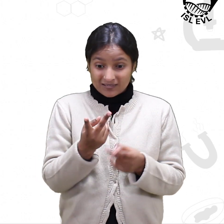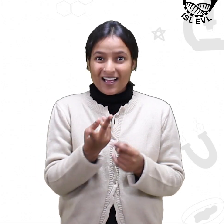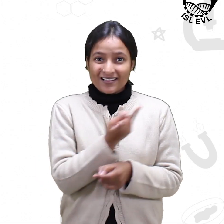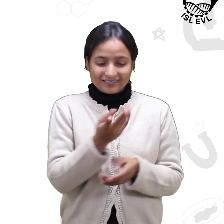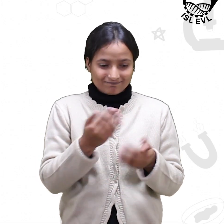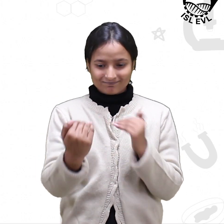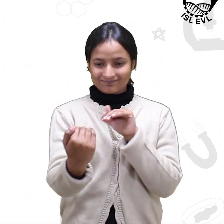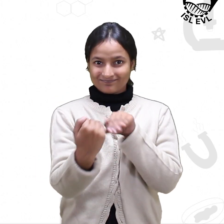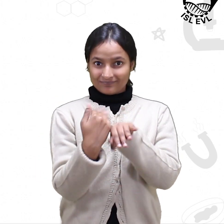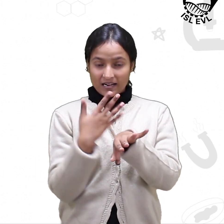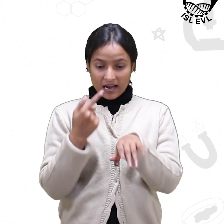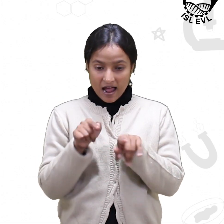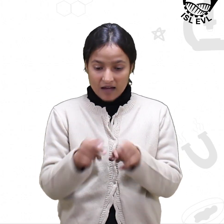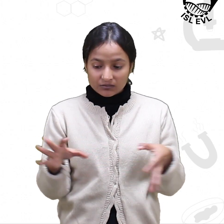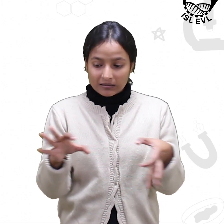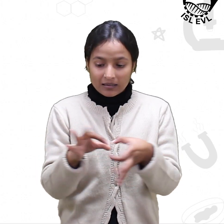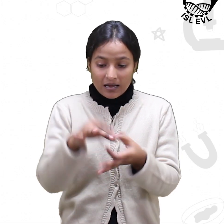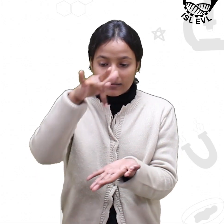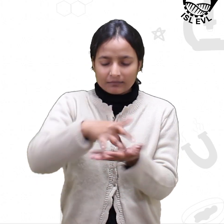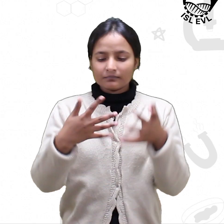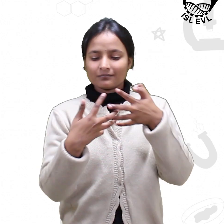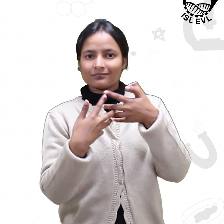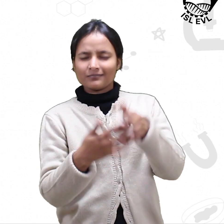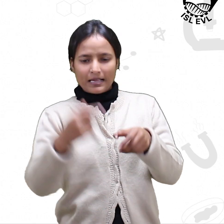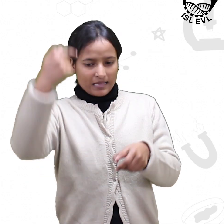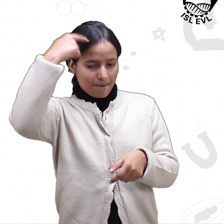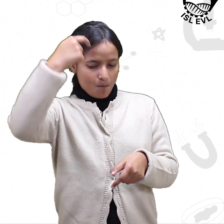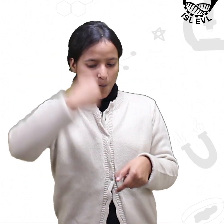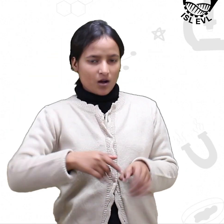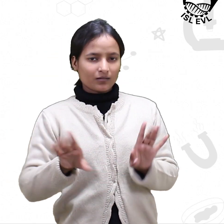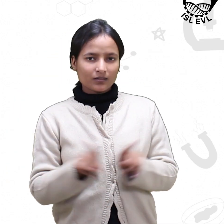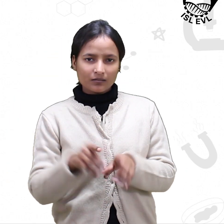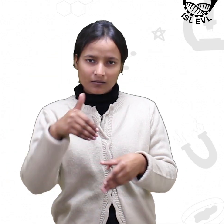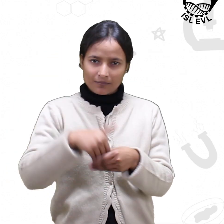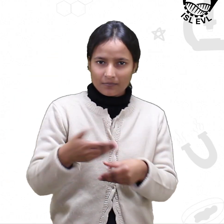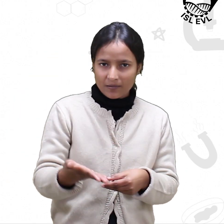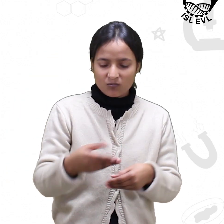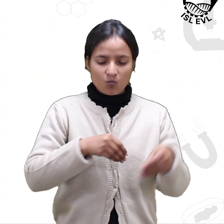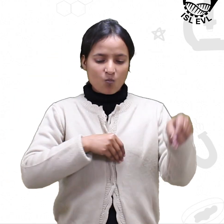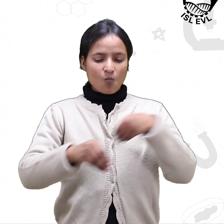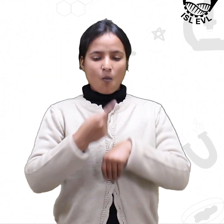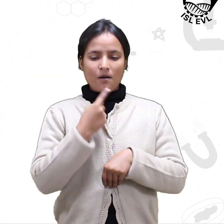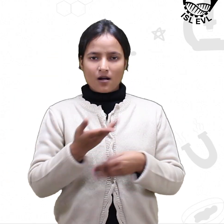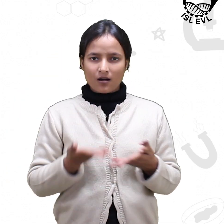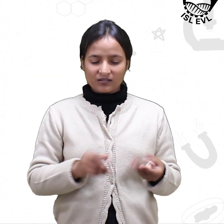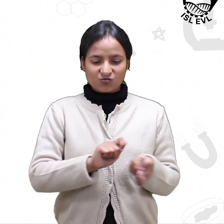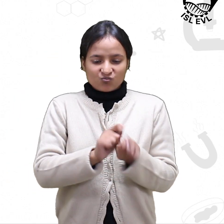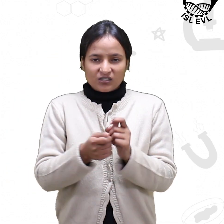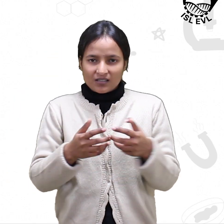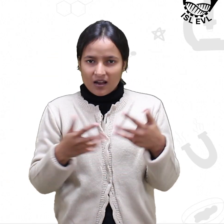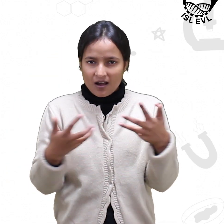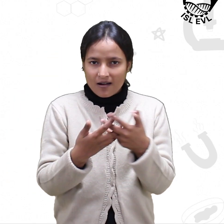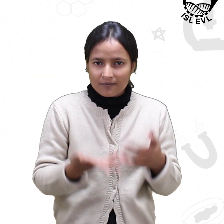a junction where the neurons and the muscles in your body meet for you to make movements. So if something goes wrong